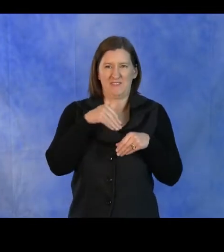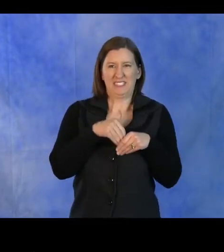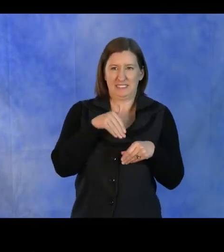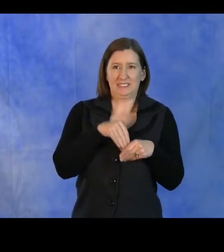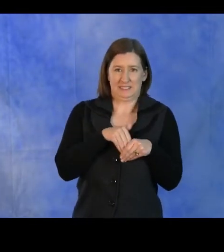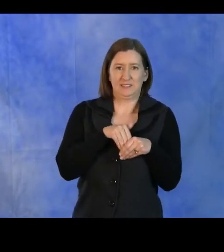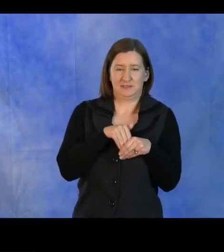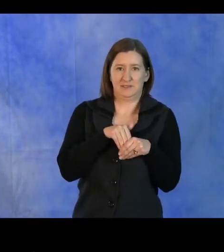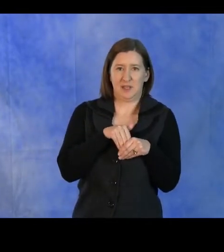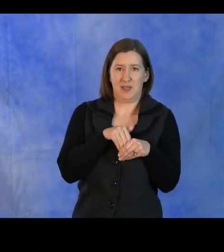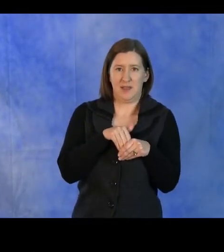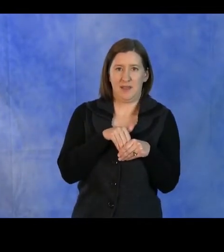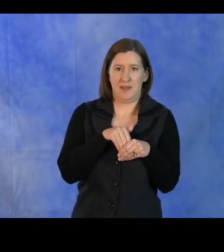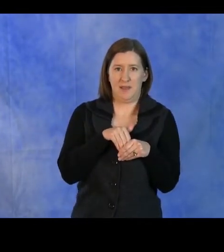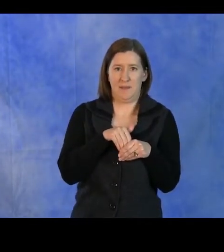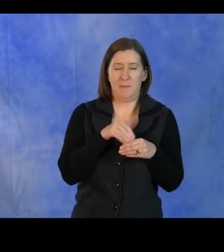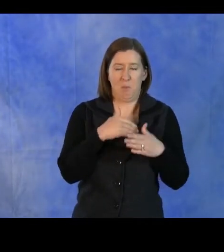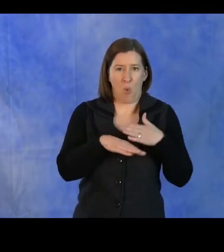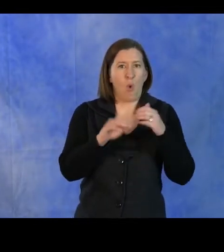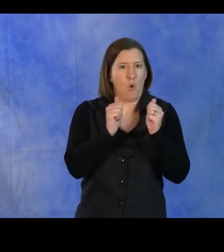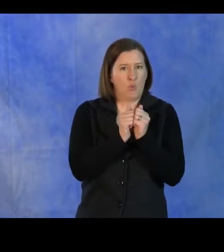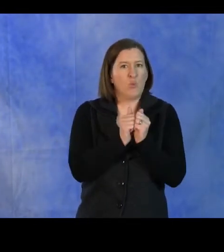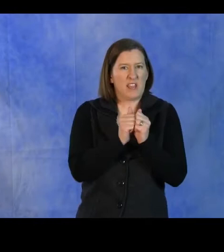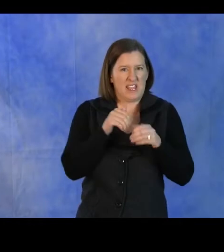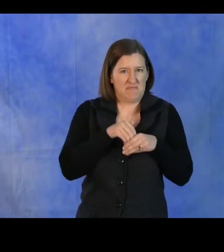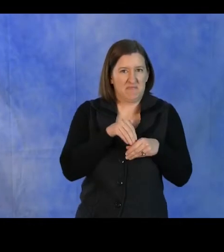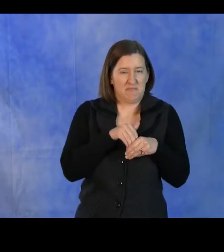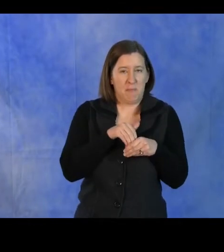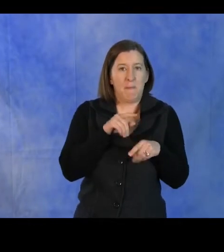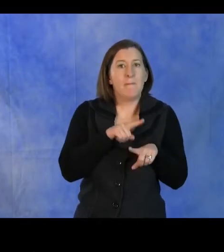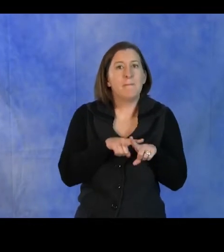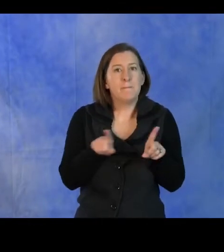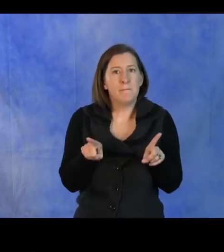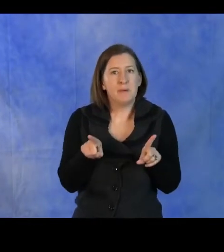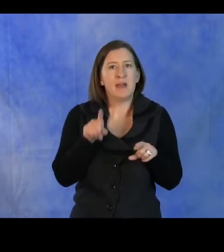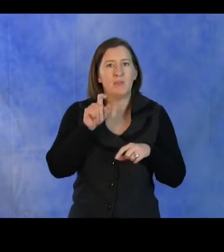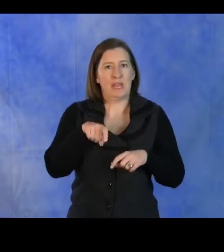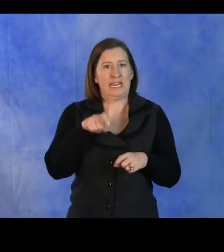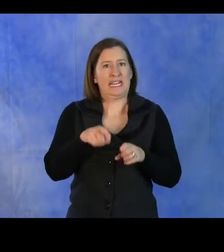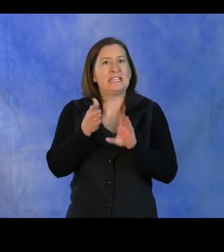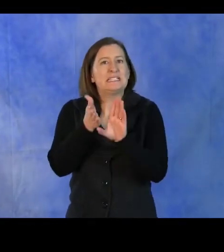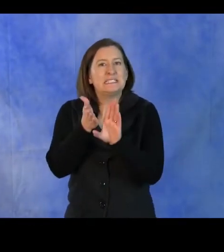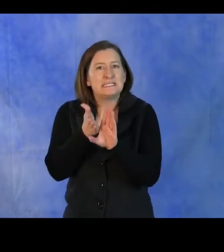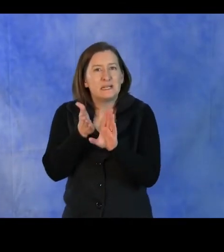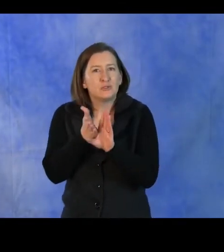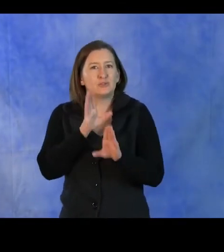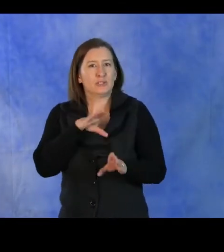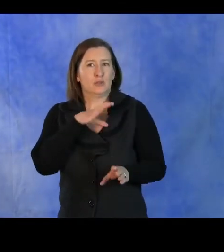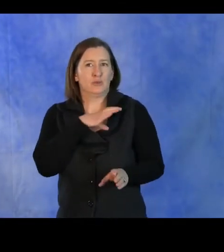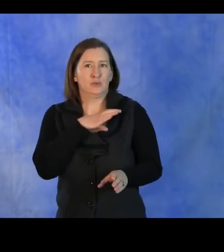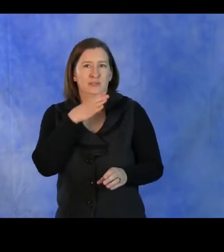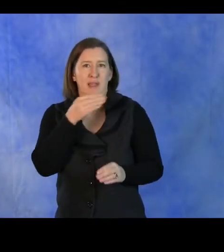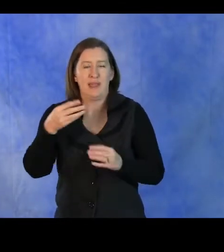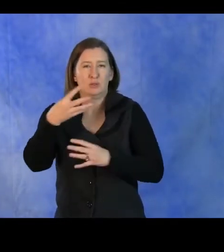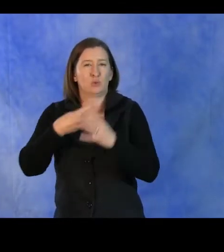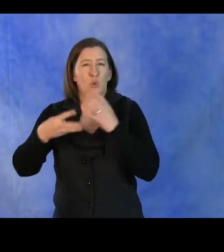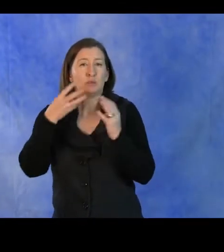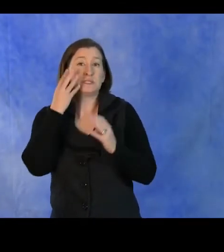biopsychosocial, the person has the ability internally, they're born with that, but they need